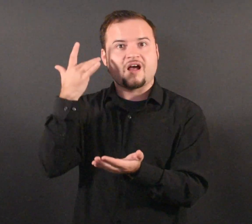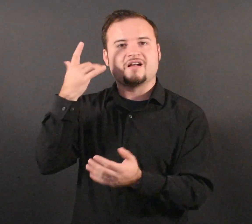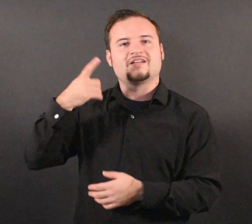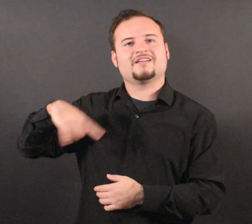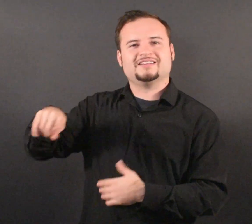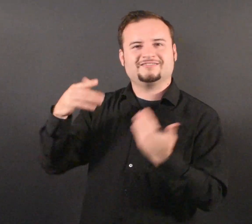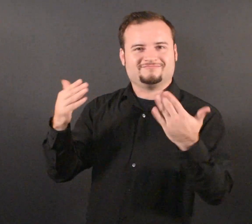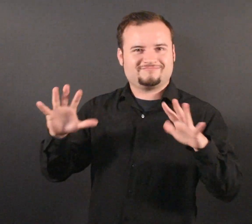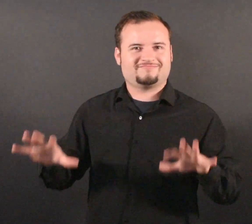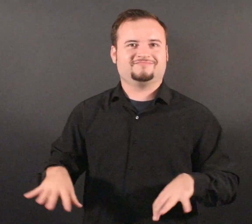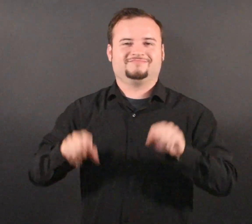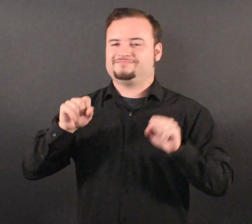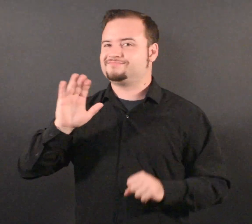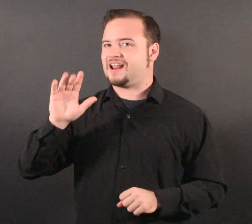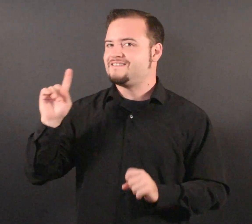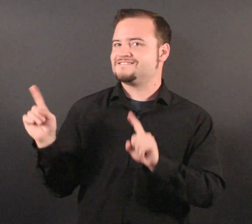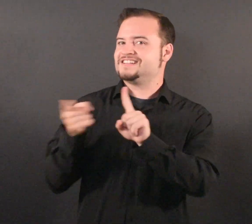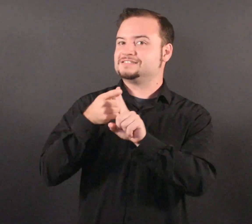in almost 3 years.